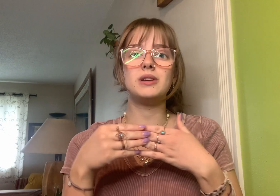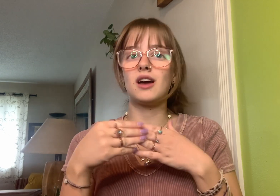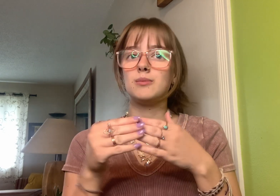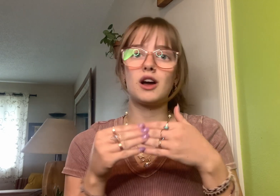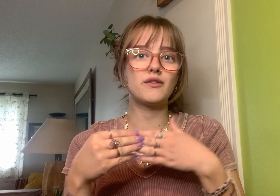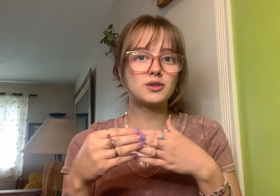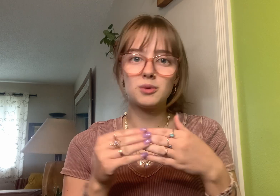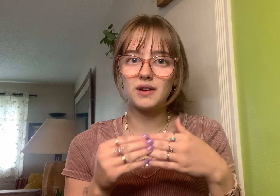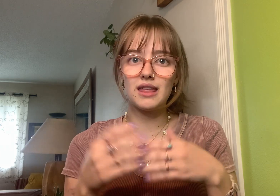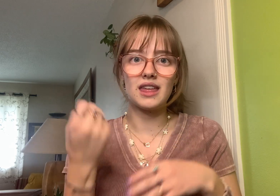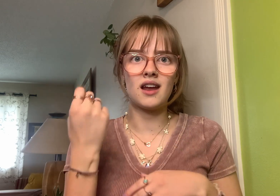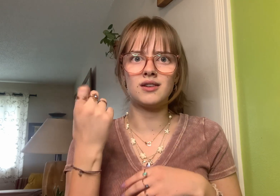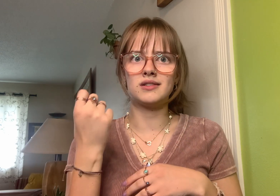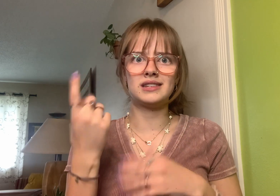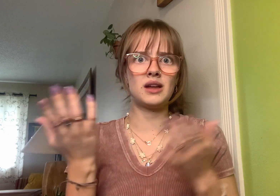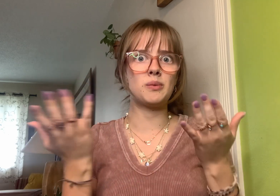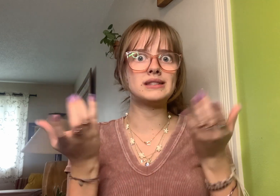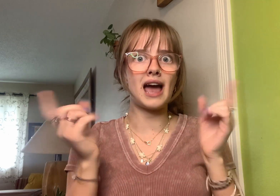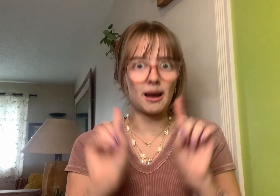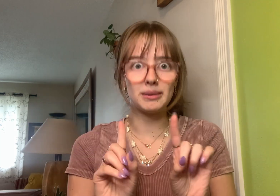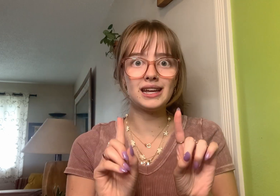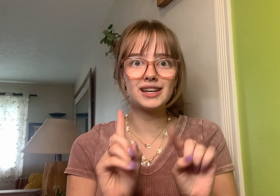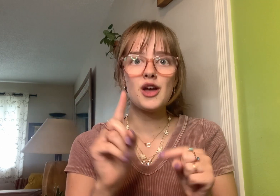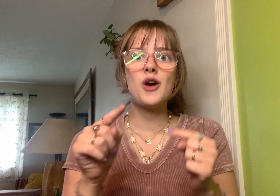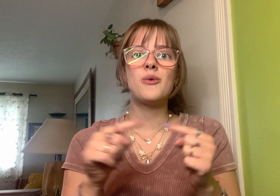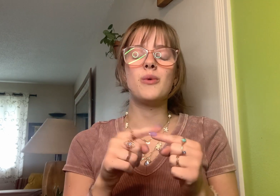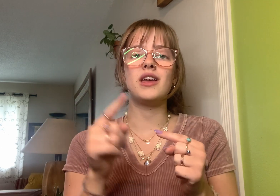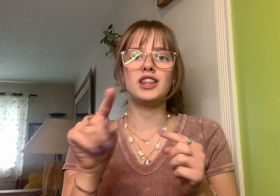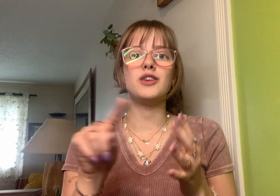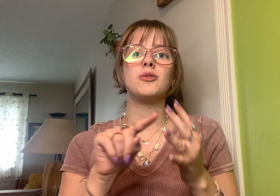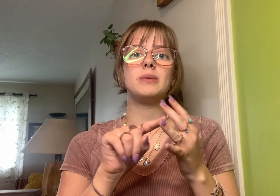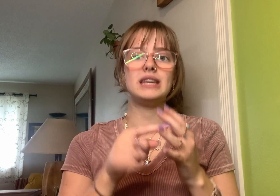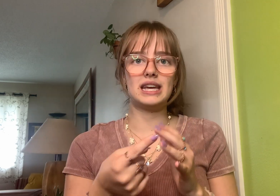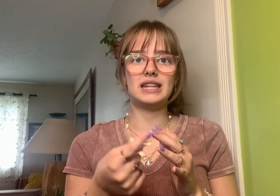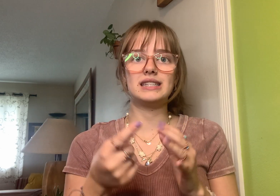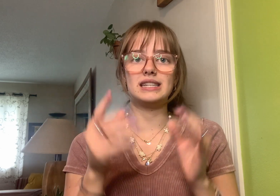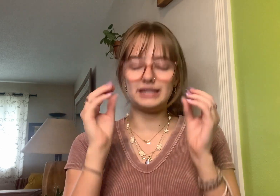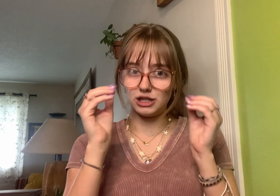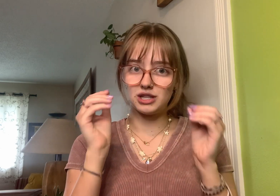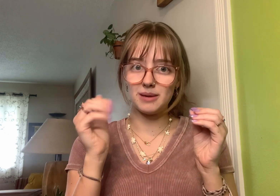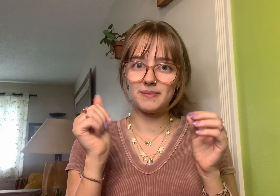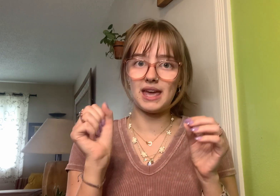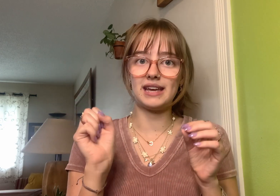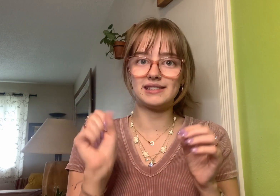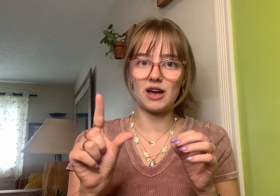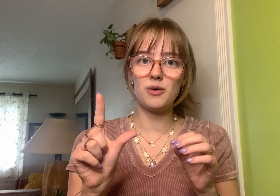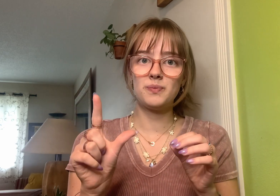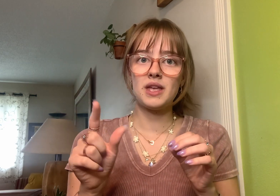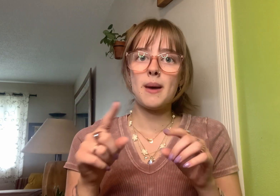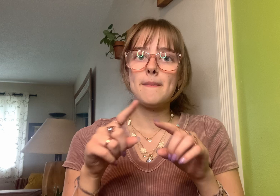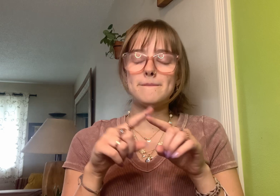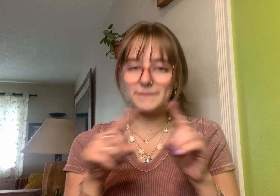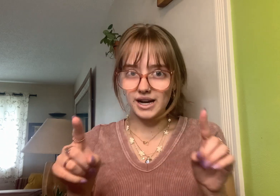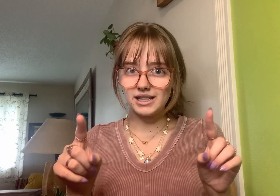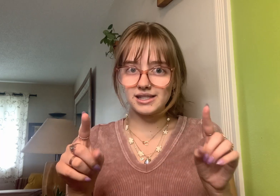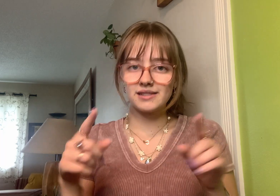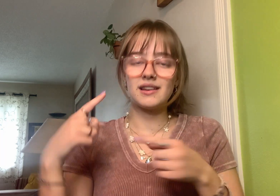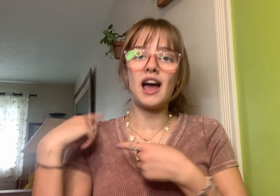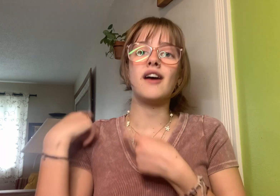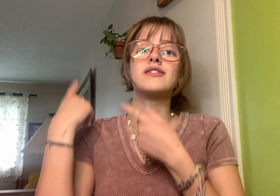become comfortable with and understand what's happening when you begin to teach them ASL. But after